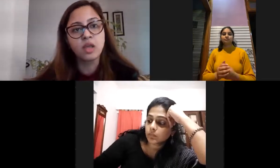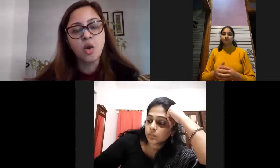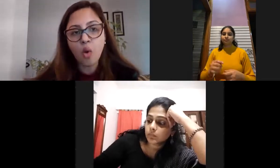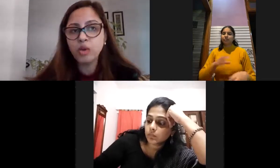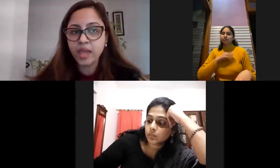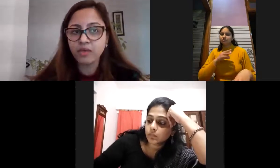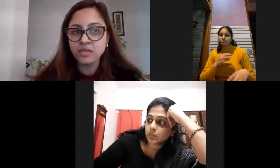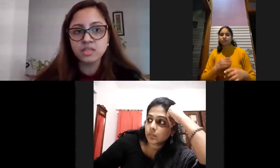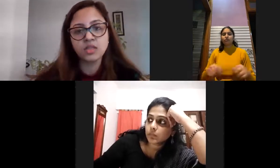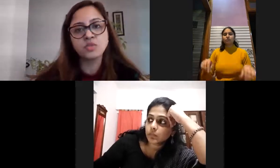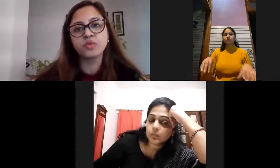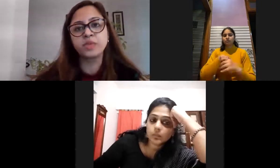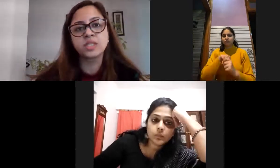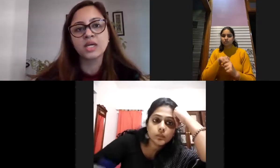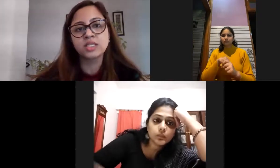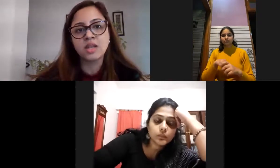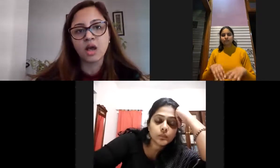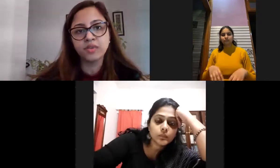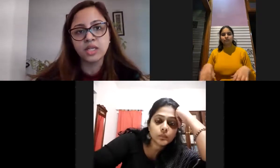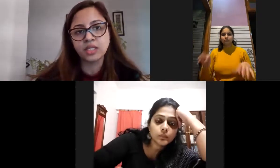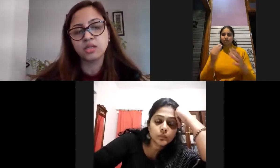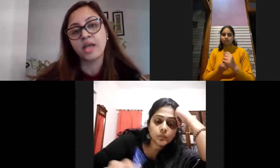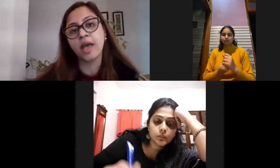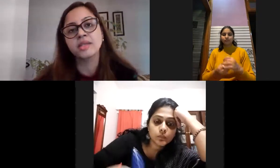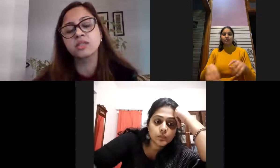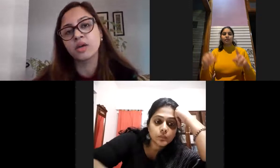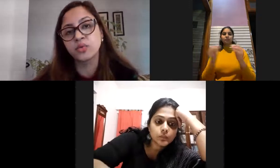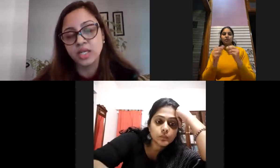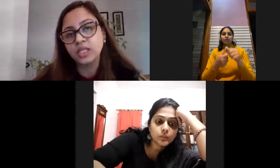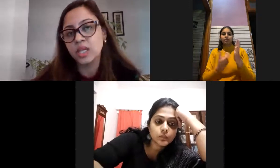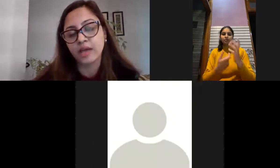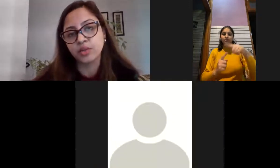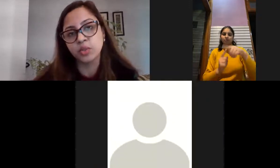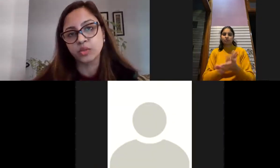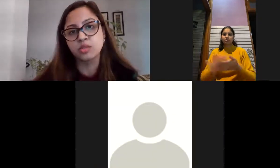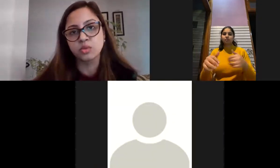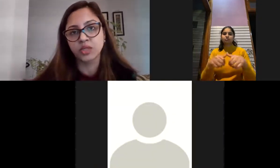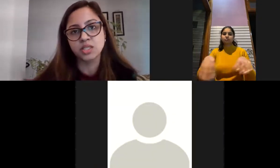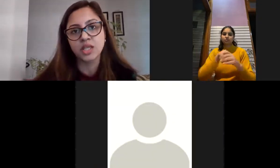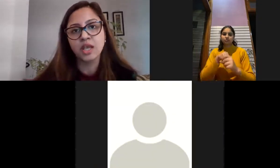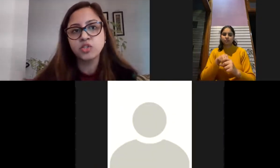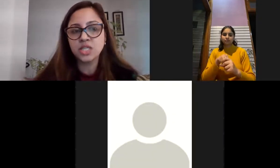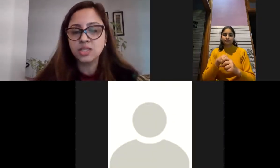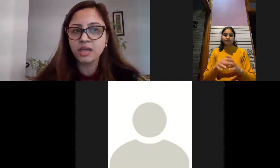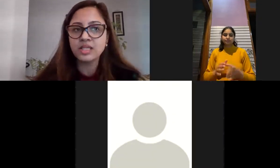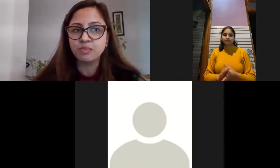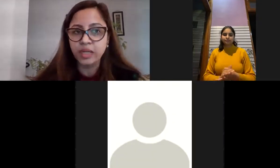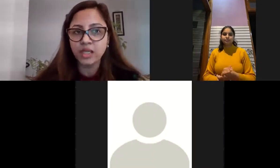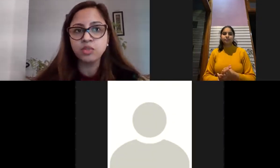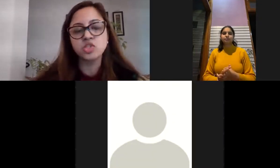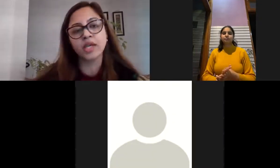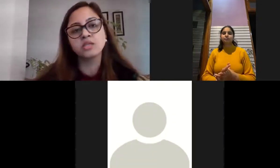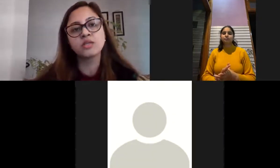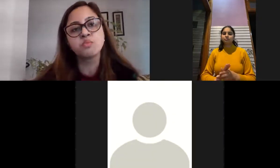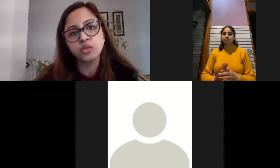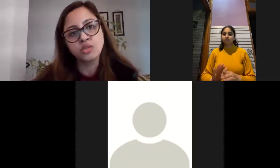fearful. All evidences of Bertha's laugh and later her acts are readily attributed to Grace. She then is